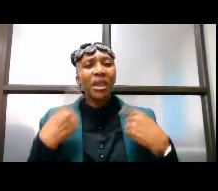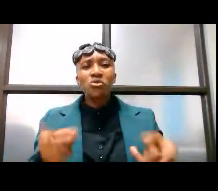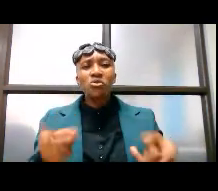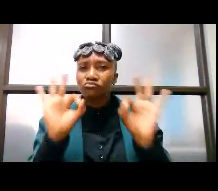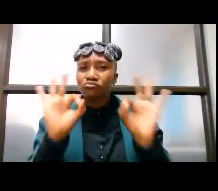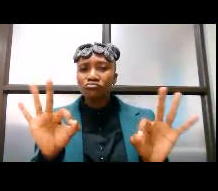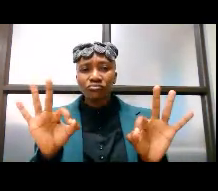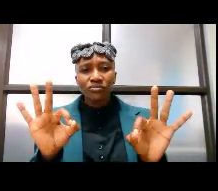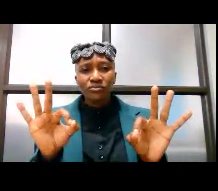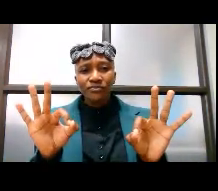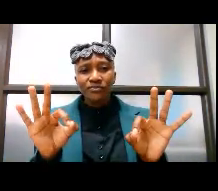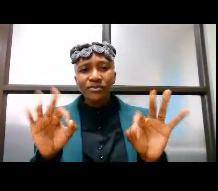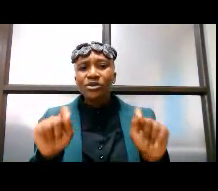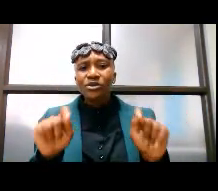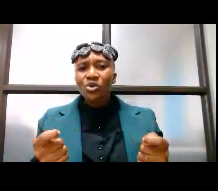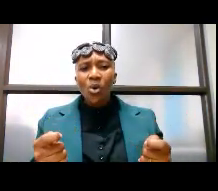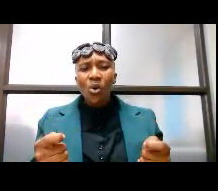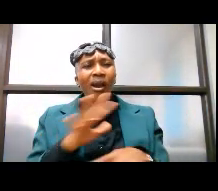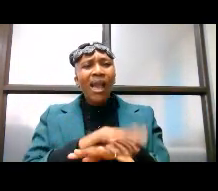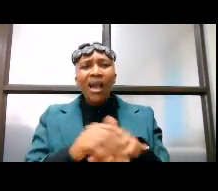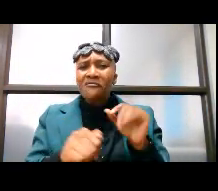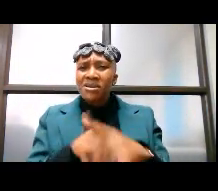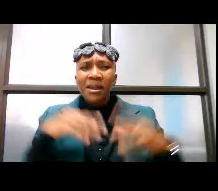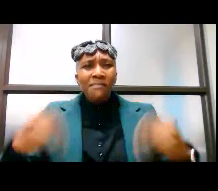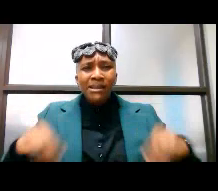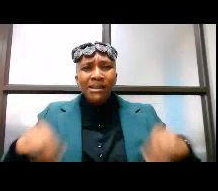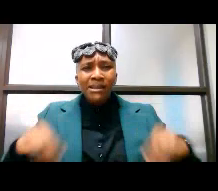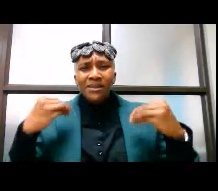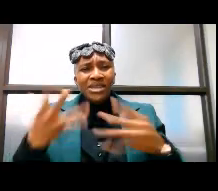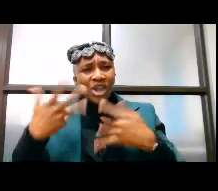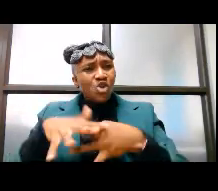being busy with inclusion. But that's the work we're doing.